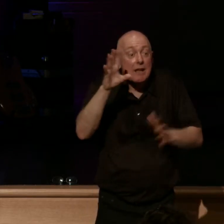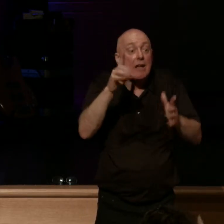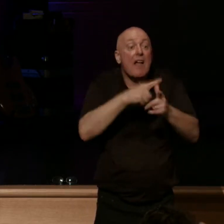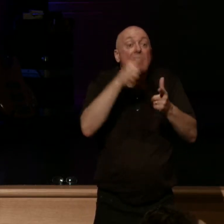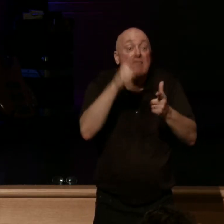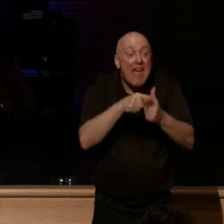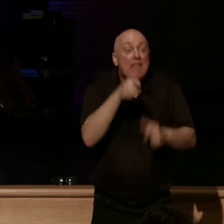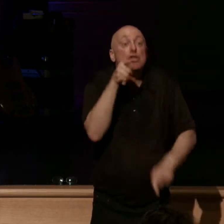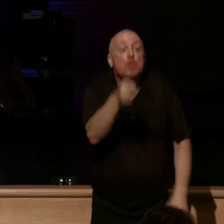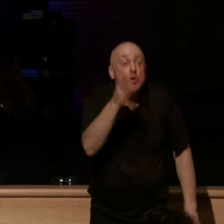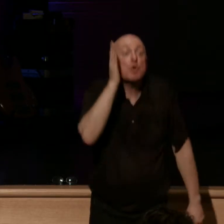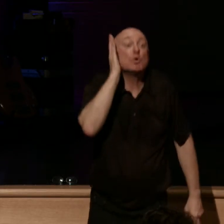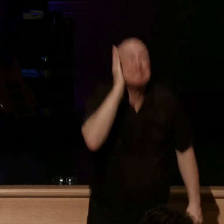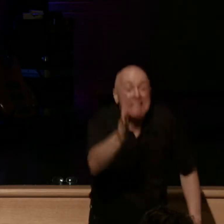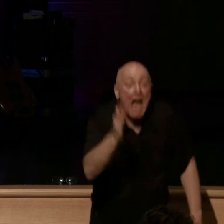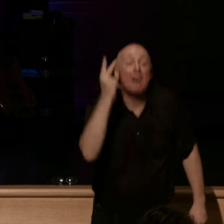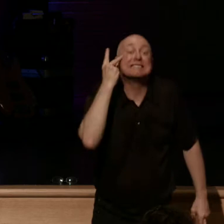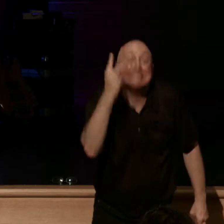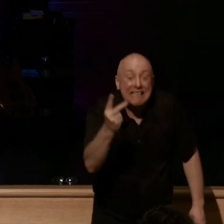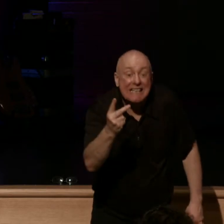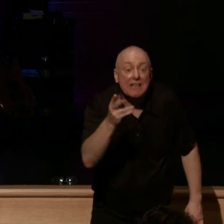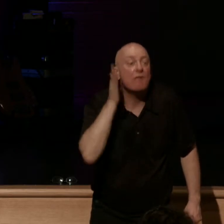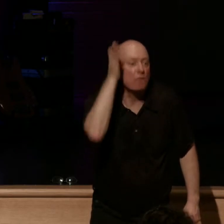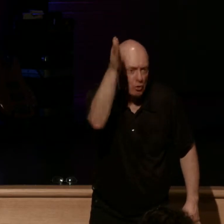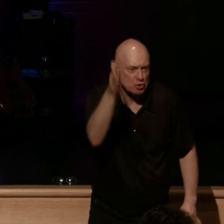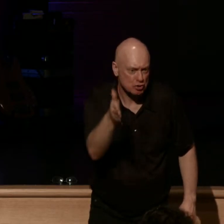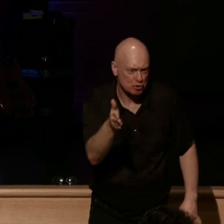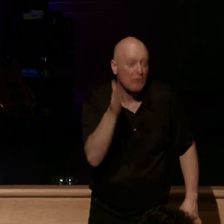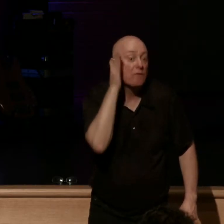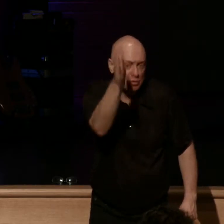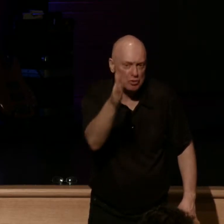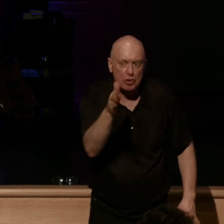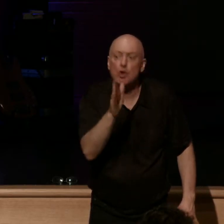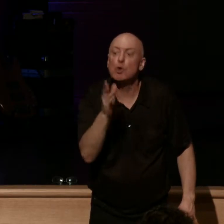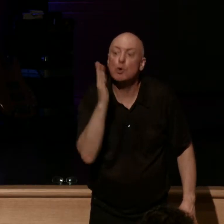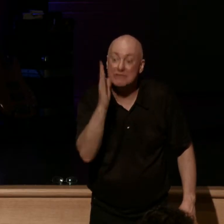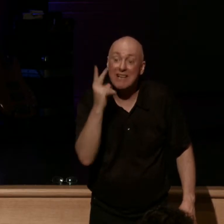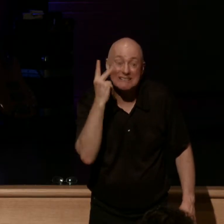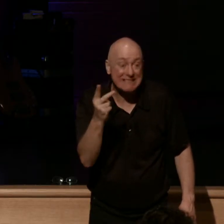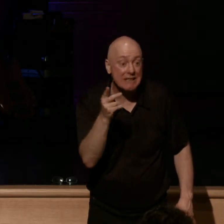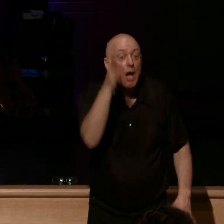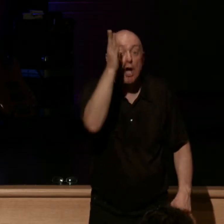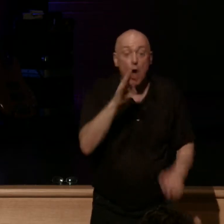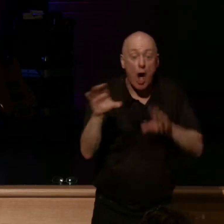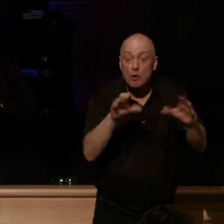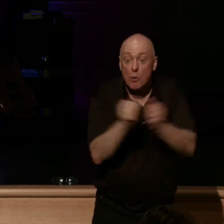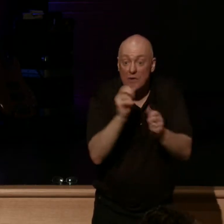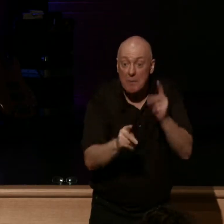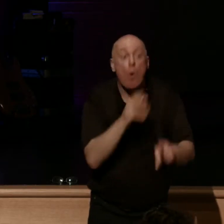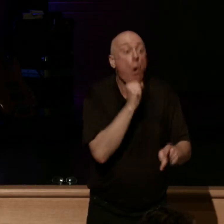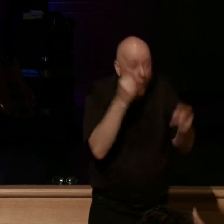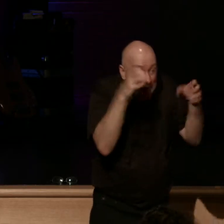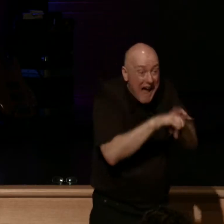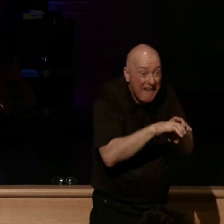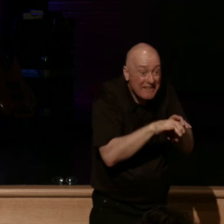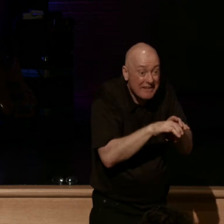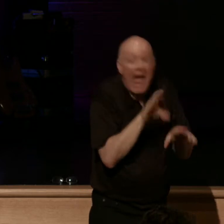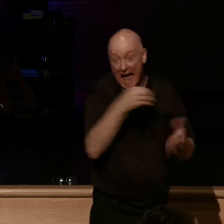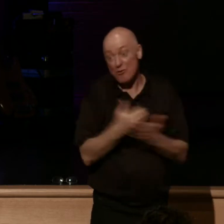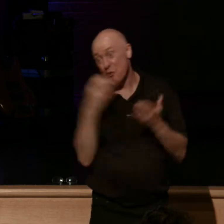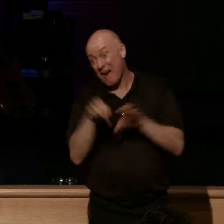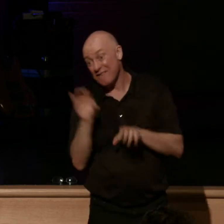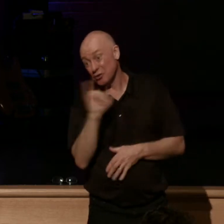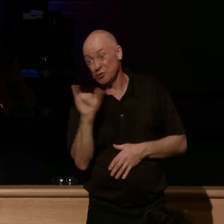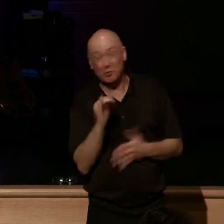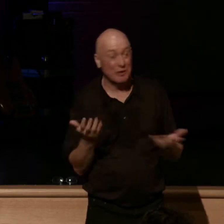more you shall see, future tense. See what God's doing again with his people in the old covenant, let alone the new covenant